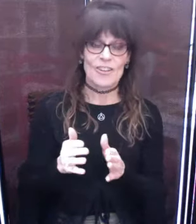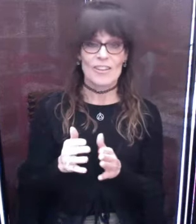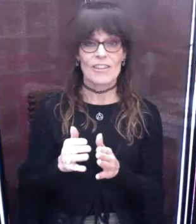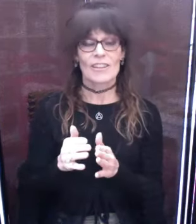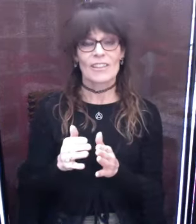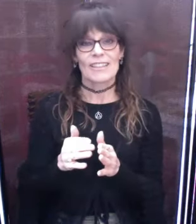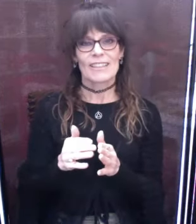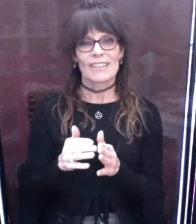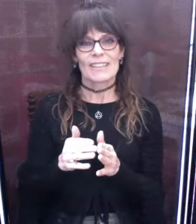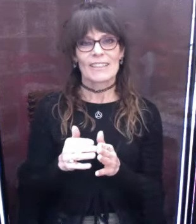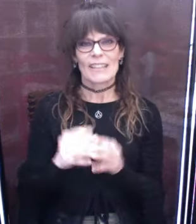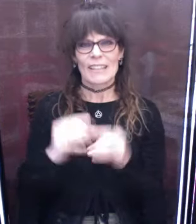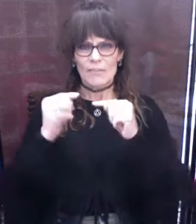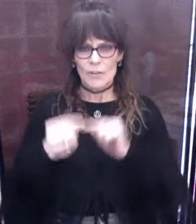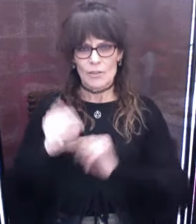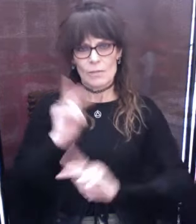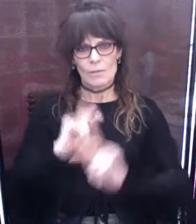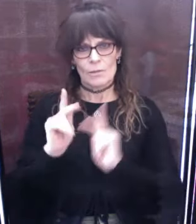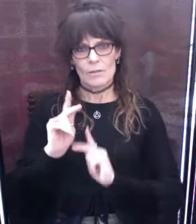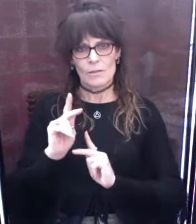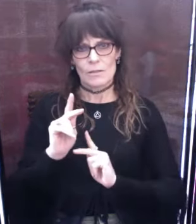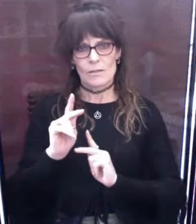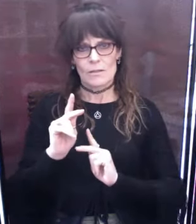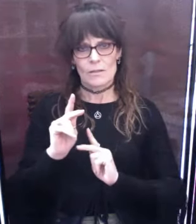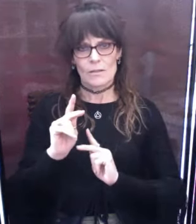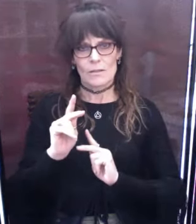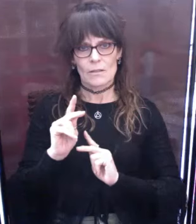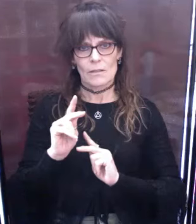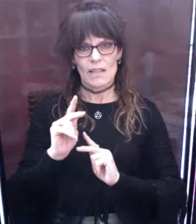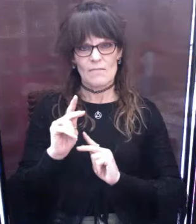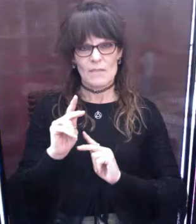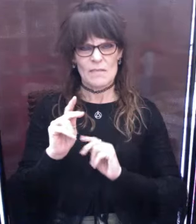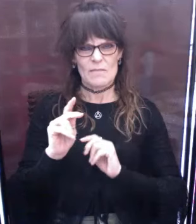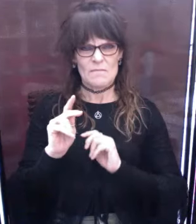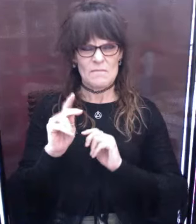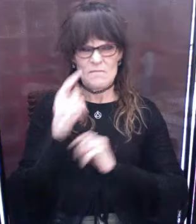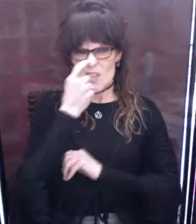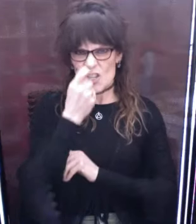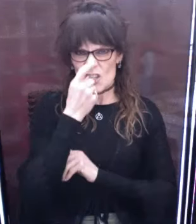And I've hurt people and been vicious, and I'm not a vicious man.